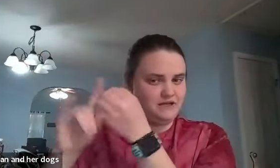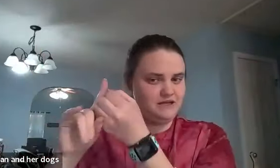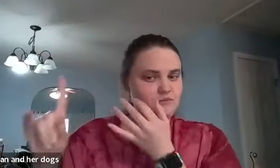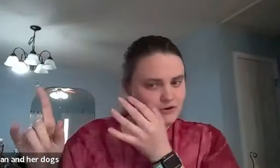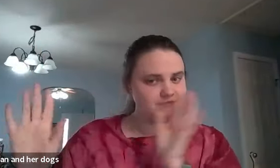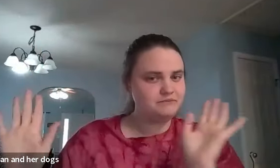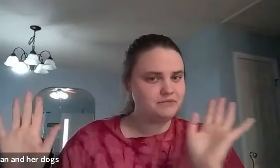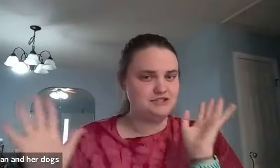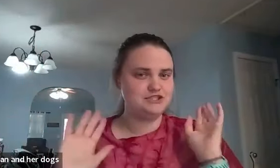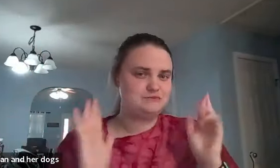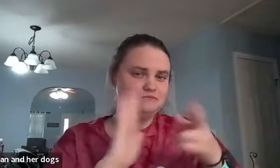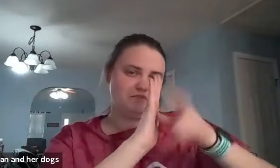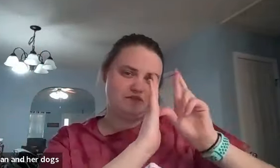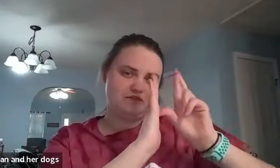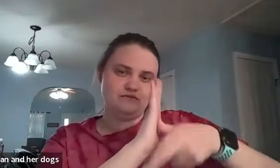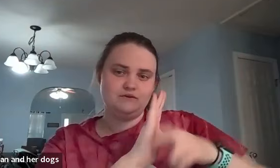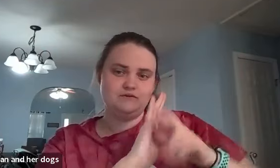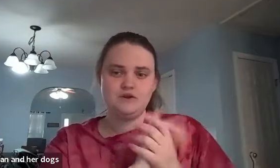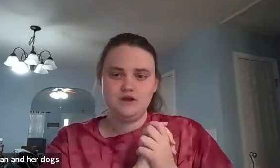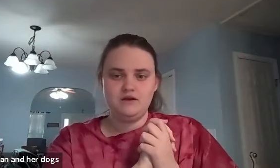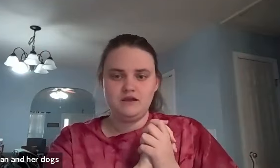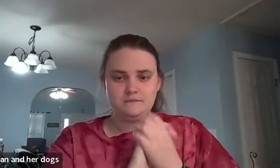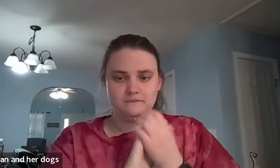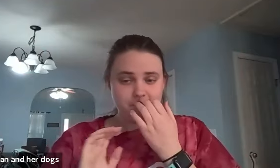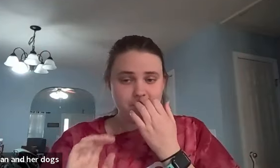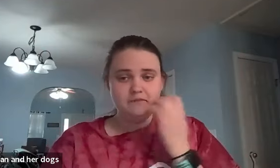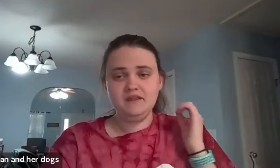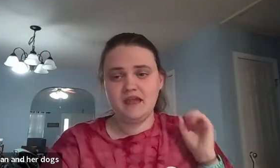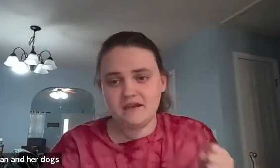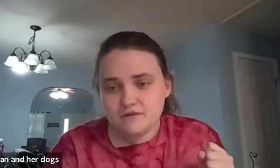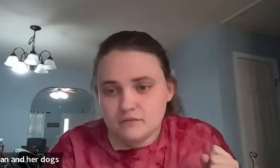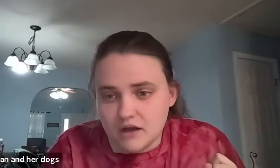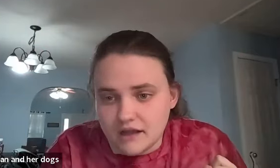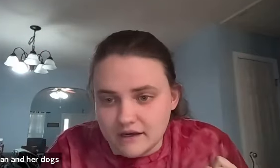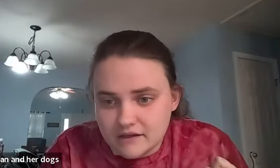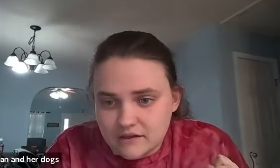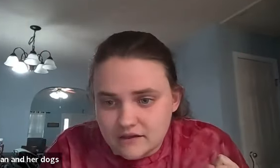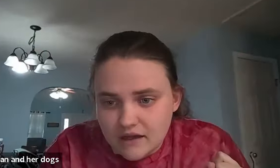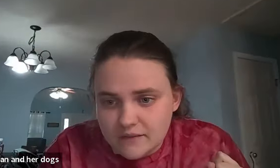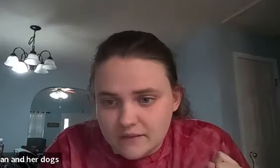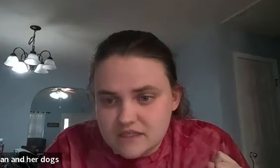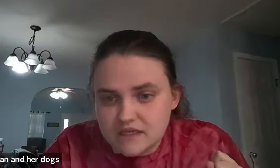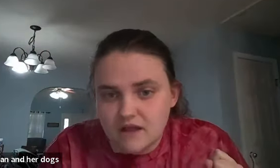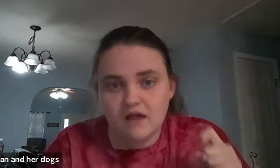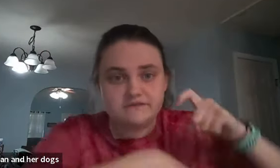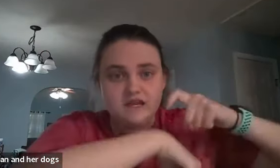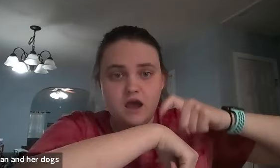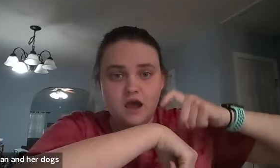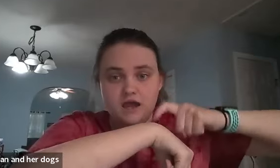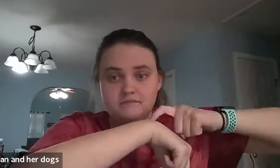explaining a little more, but there's review. Okay, everyone. I'm seeing a lot of time.